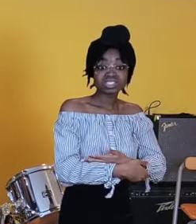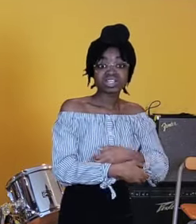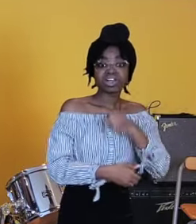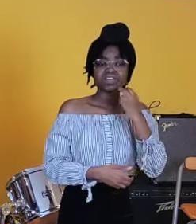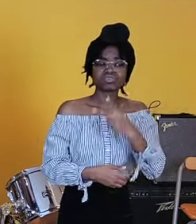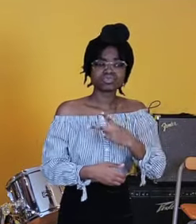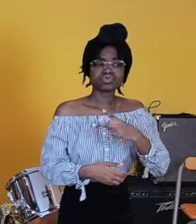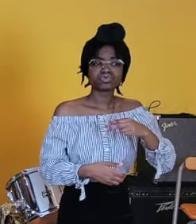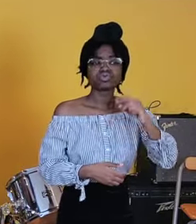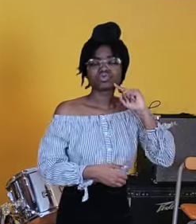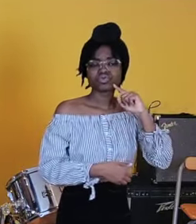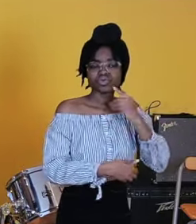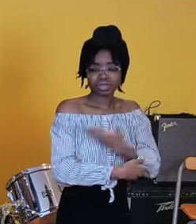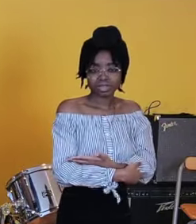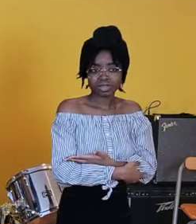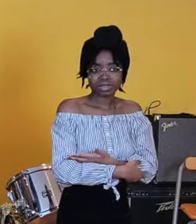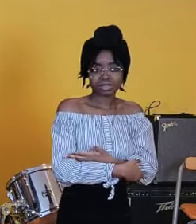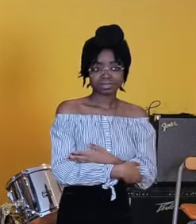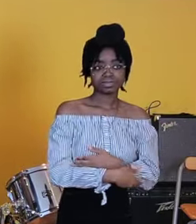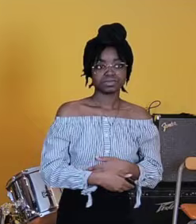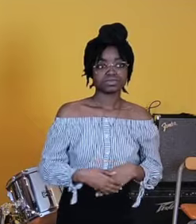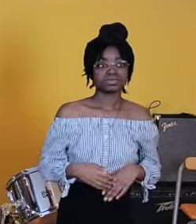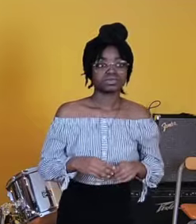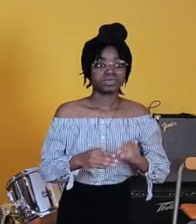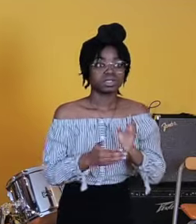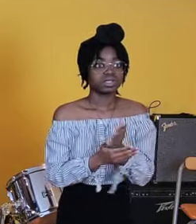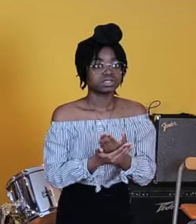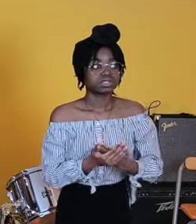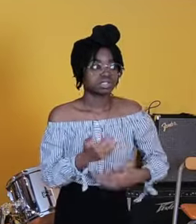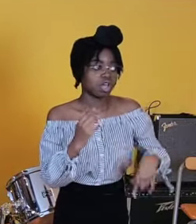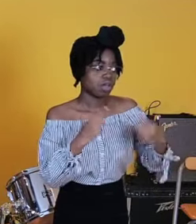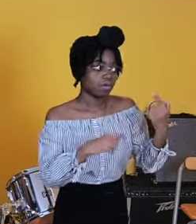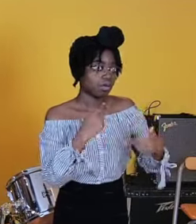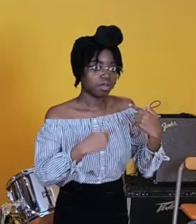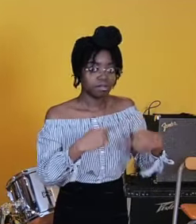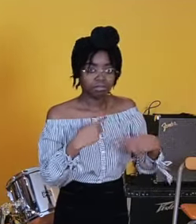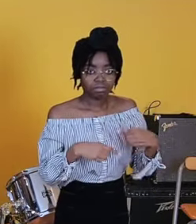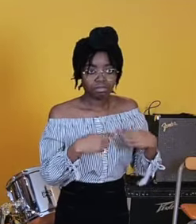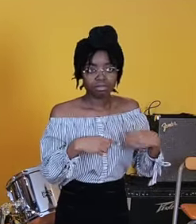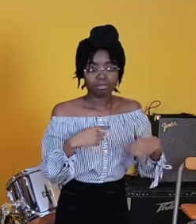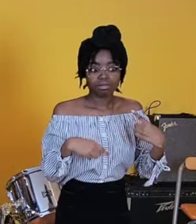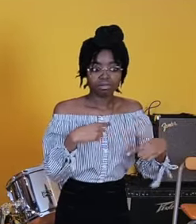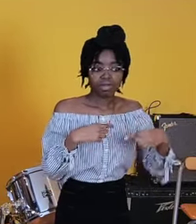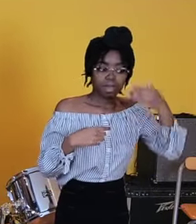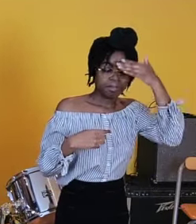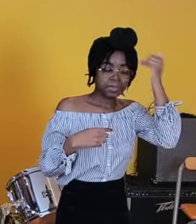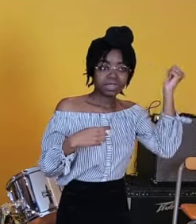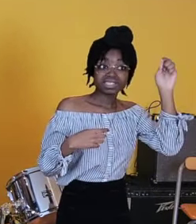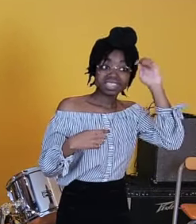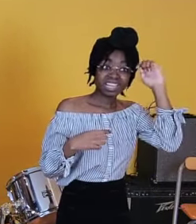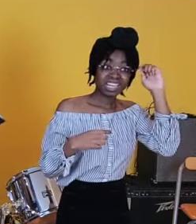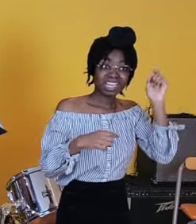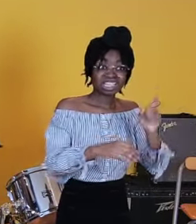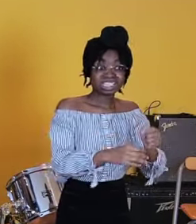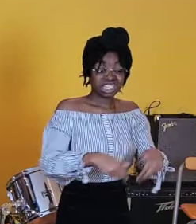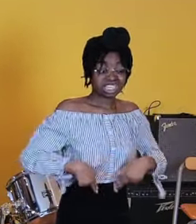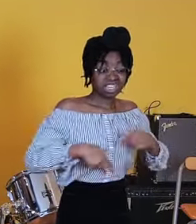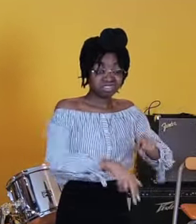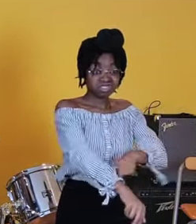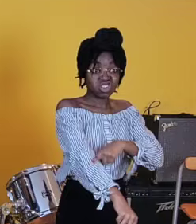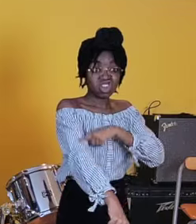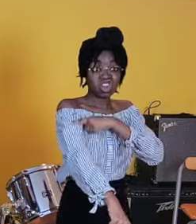seven. There are those who are debating that because Adam lived a long life, 930 years or so, he may have had more children.